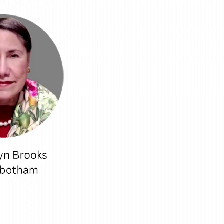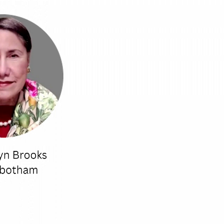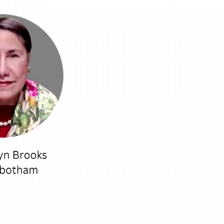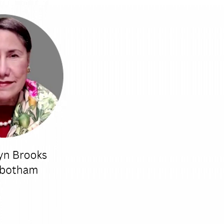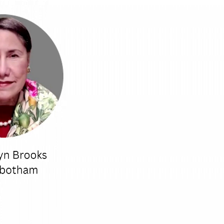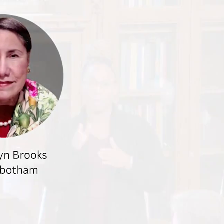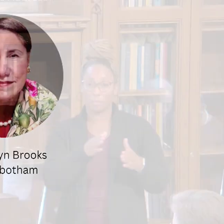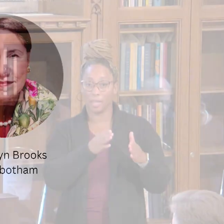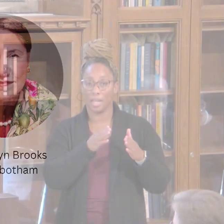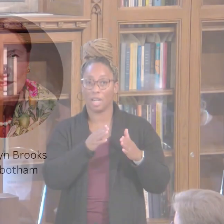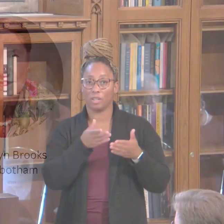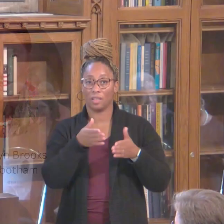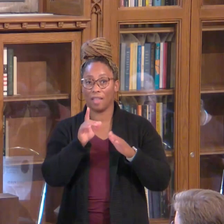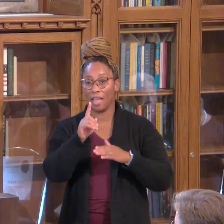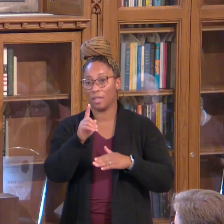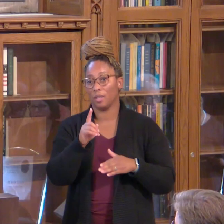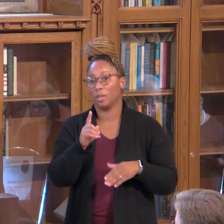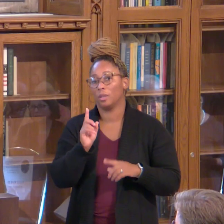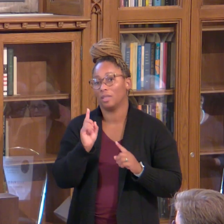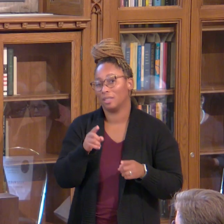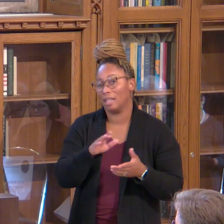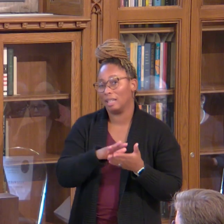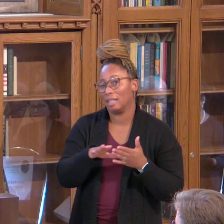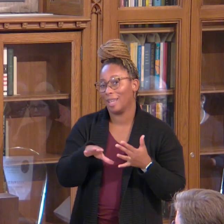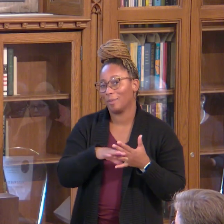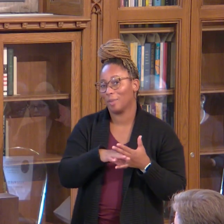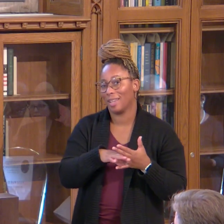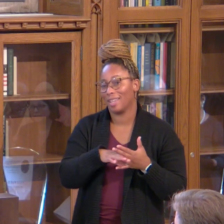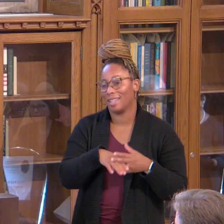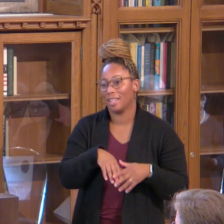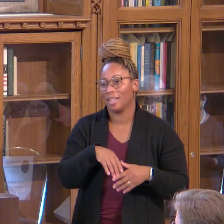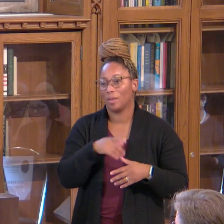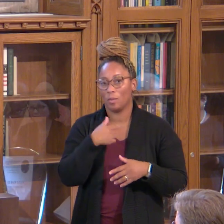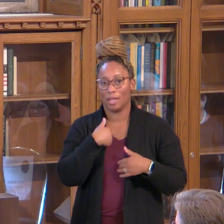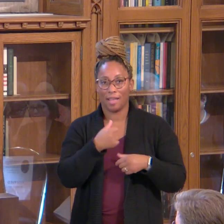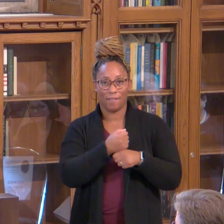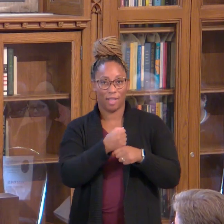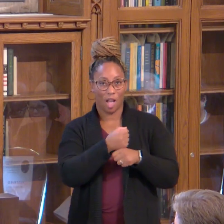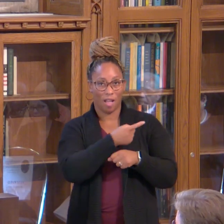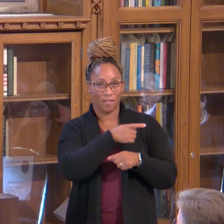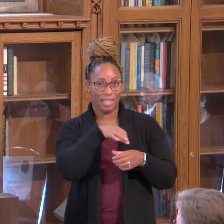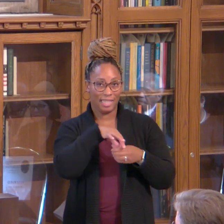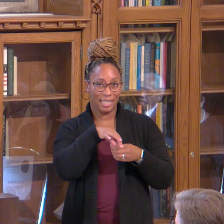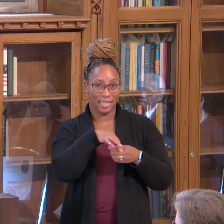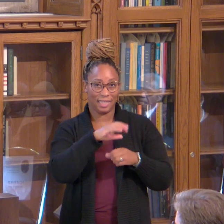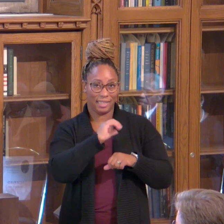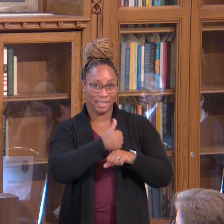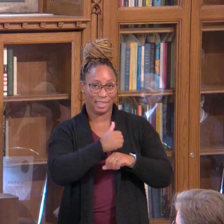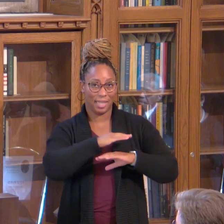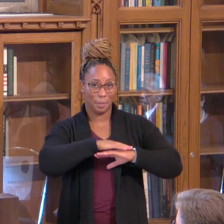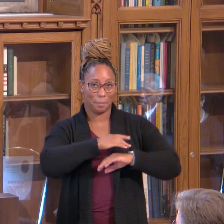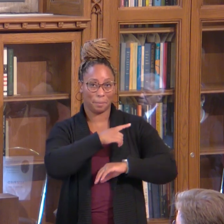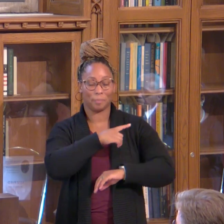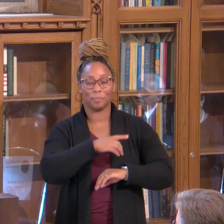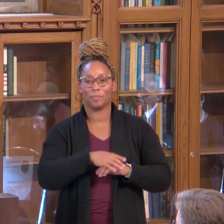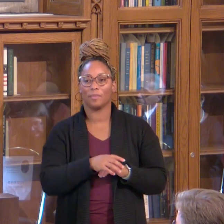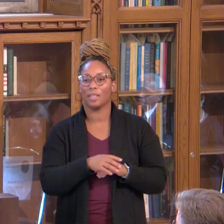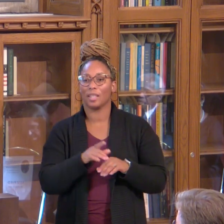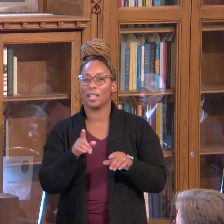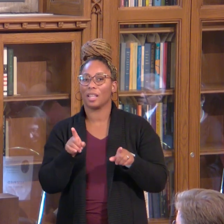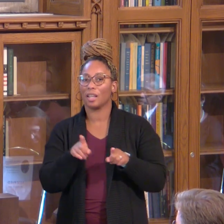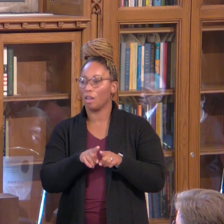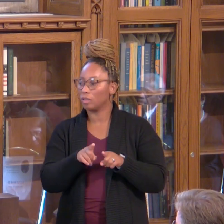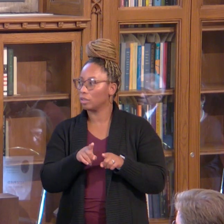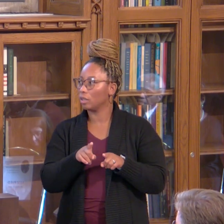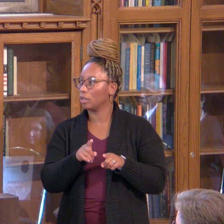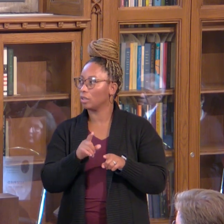to um allow you to take a nice little break um there is a coffee and tea hours set up outside um also